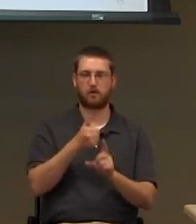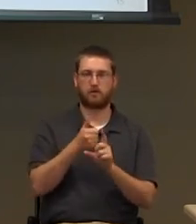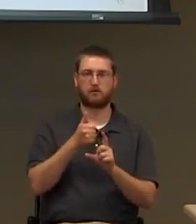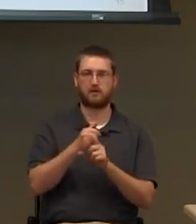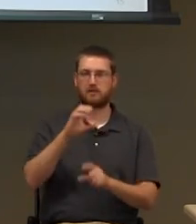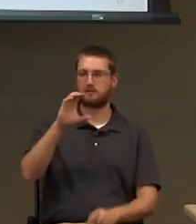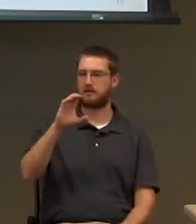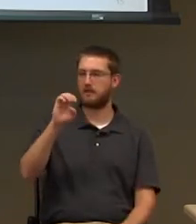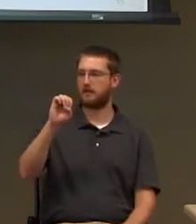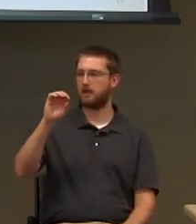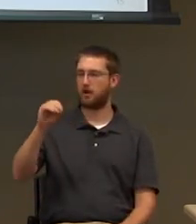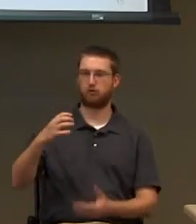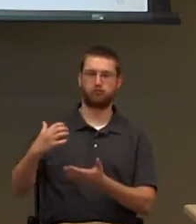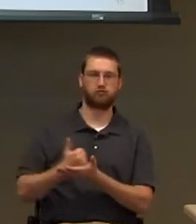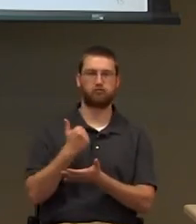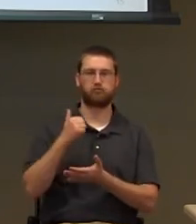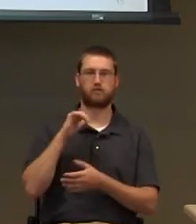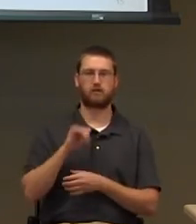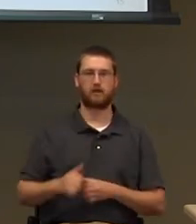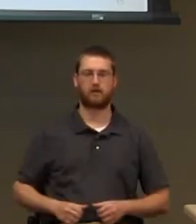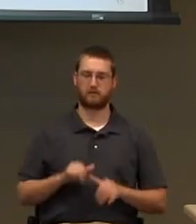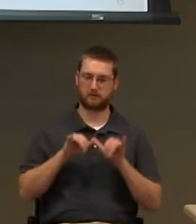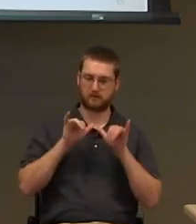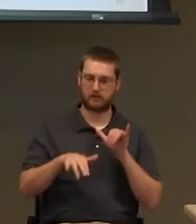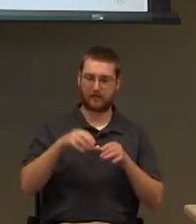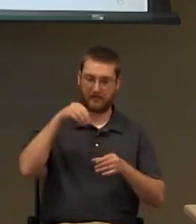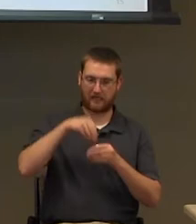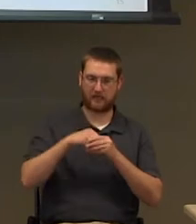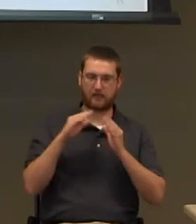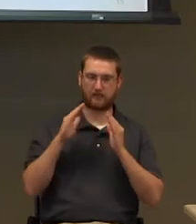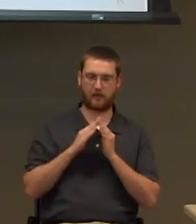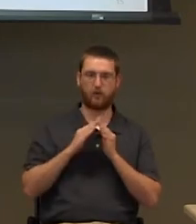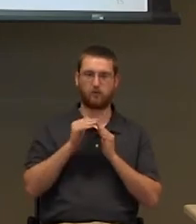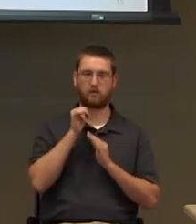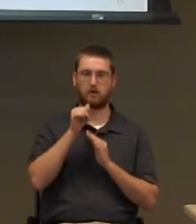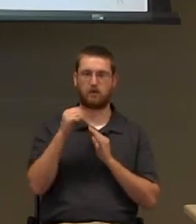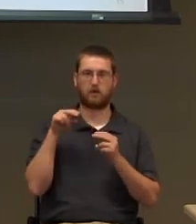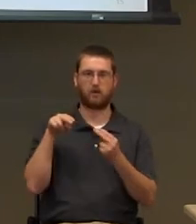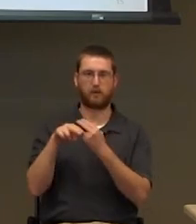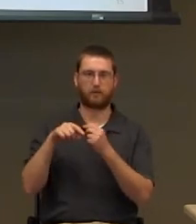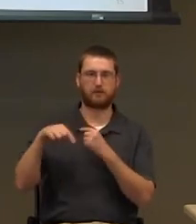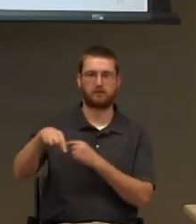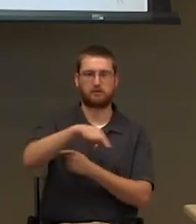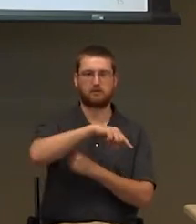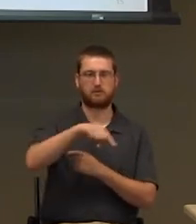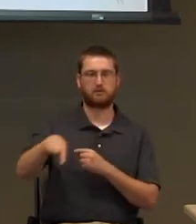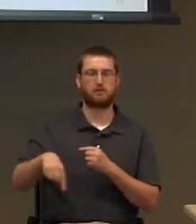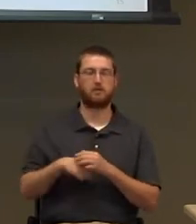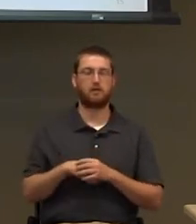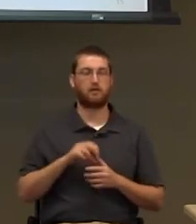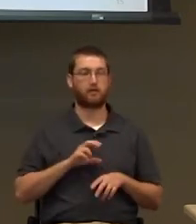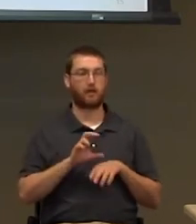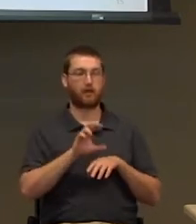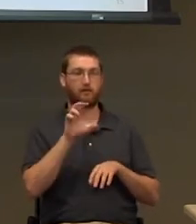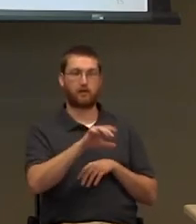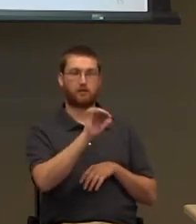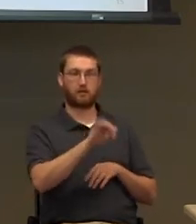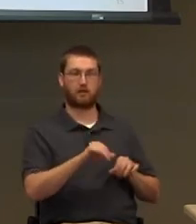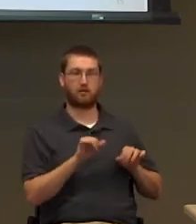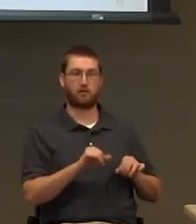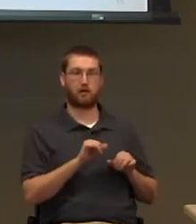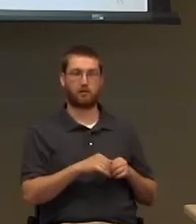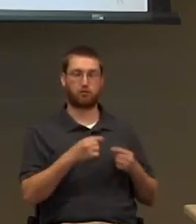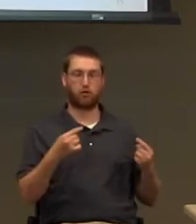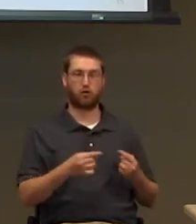for example, could take advantage of that. Now, is it possible that an investment like that could have detrimental effects on